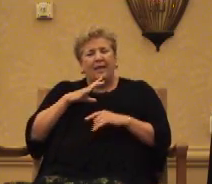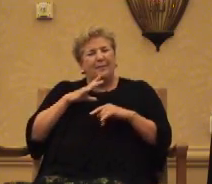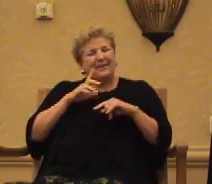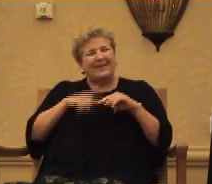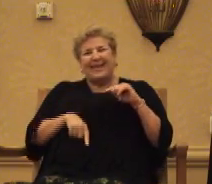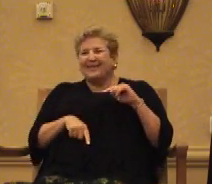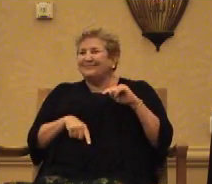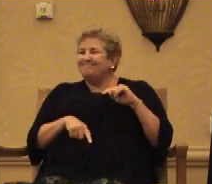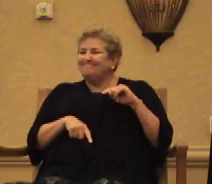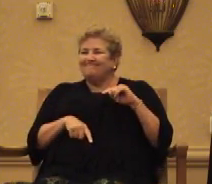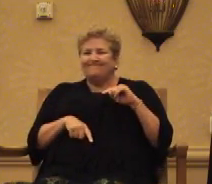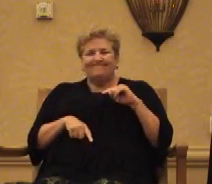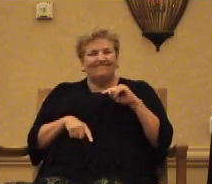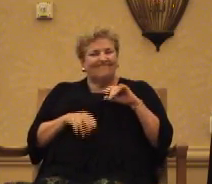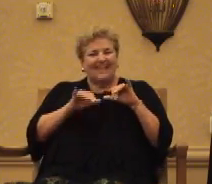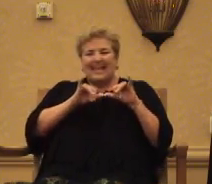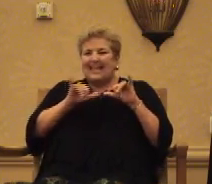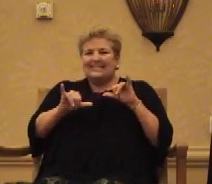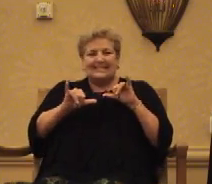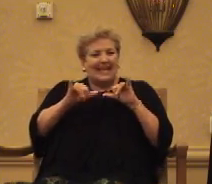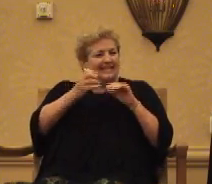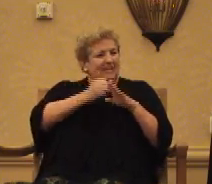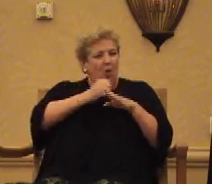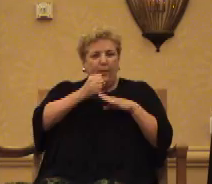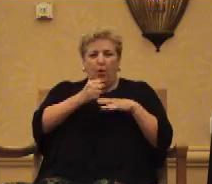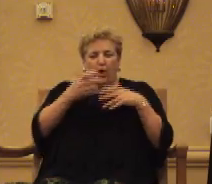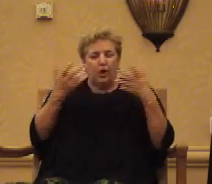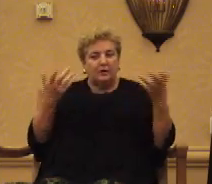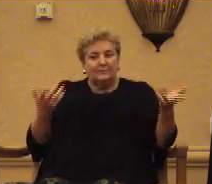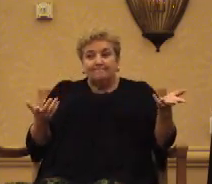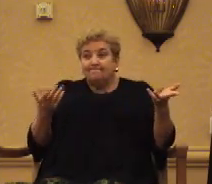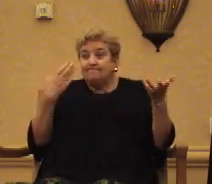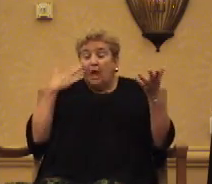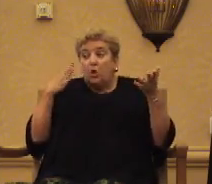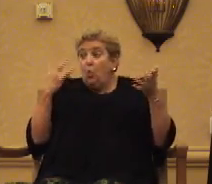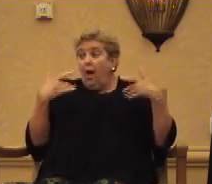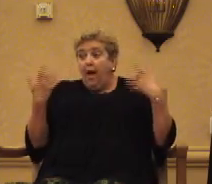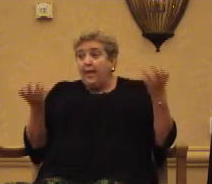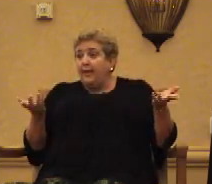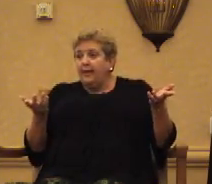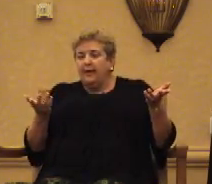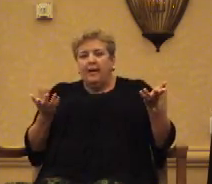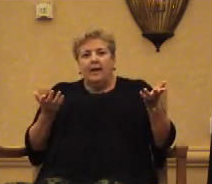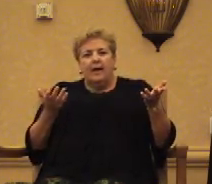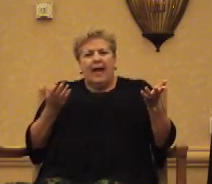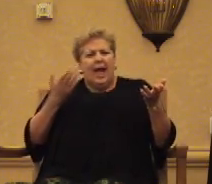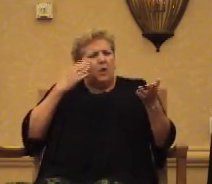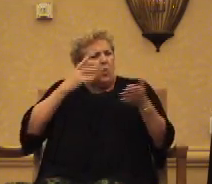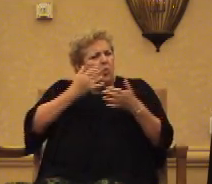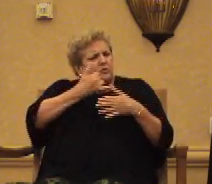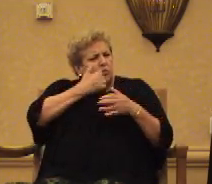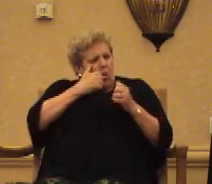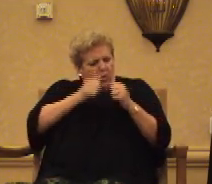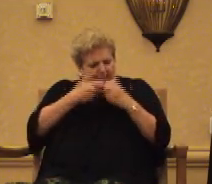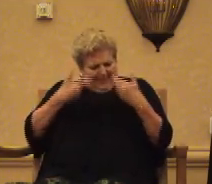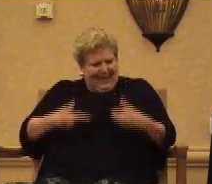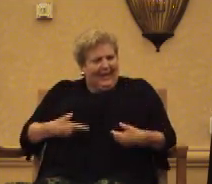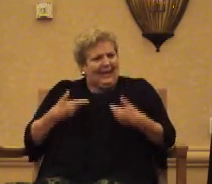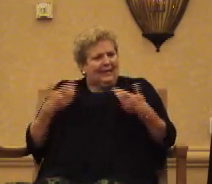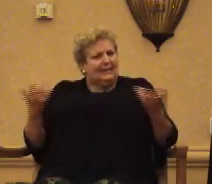I can't stay sober. And I don't know why. I don't know what's wrong with me. And